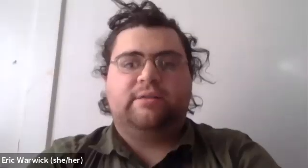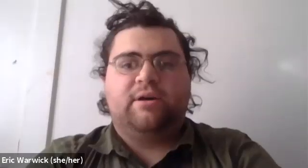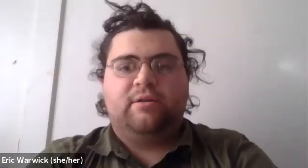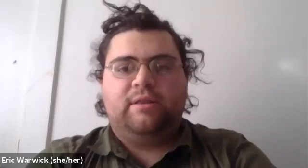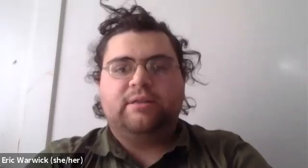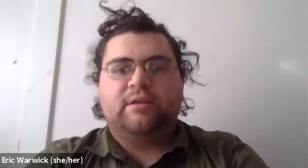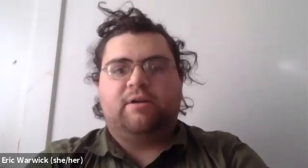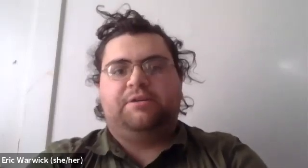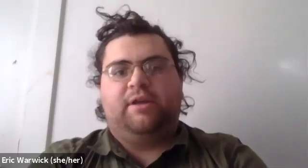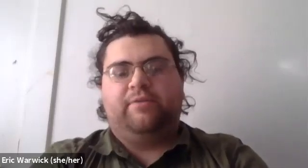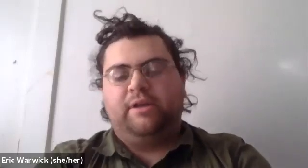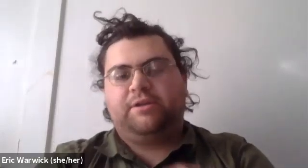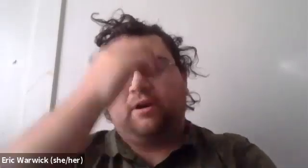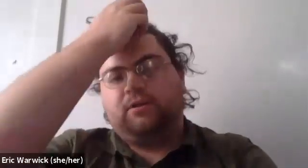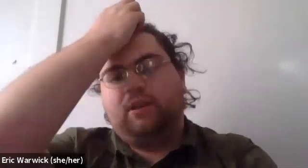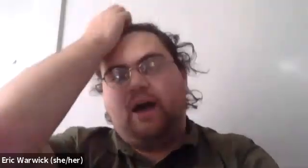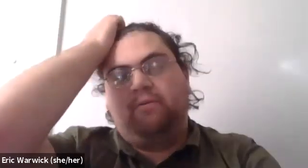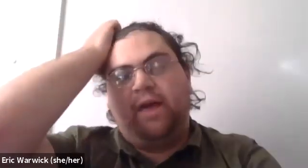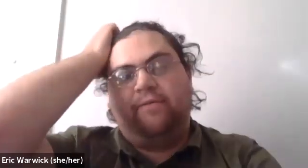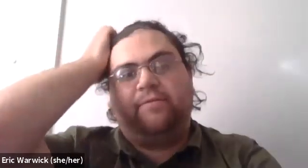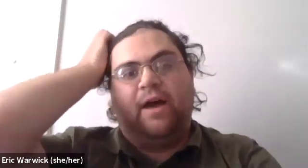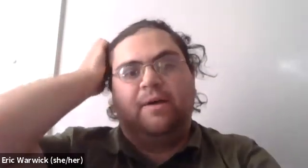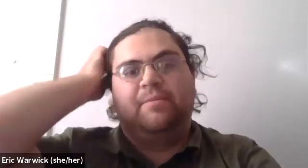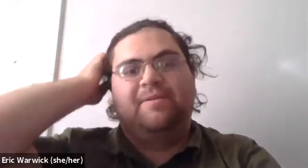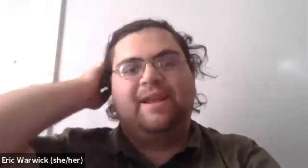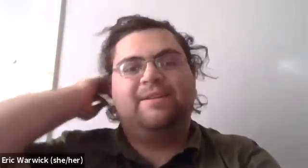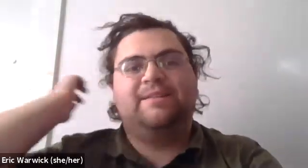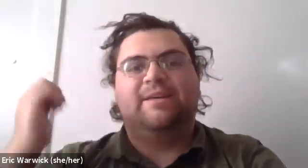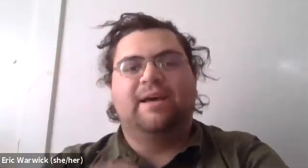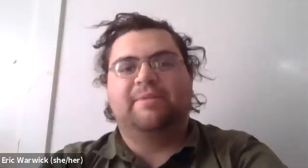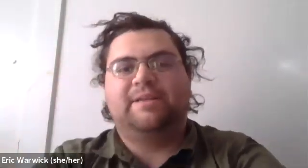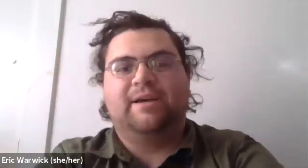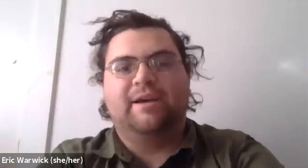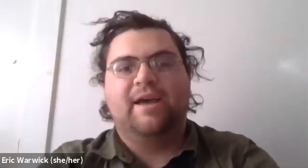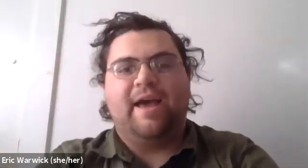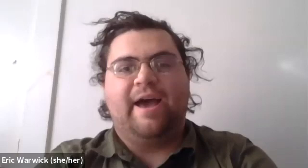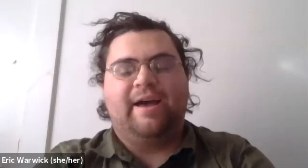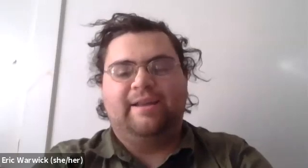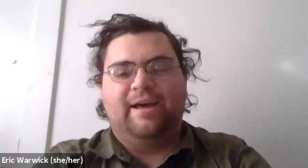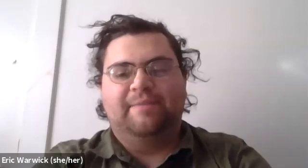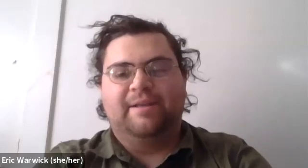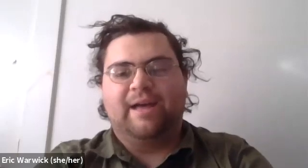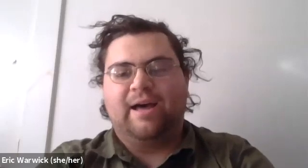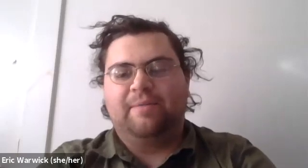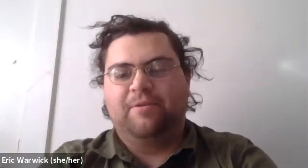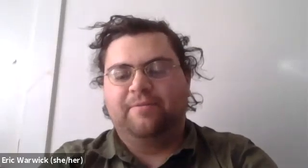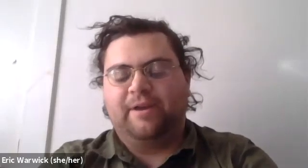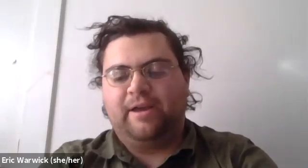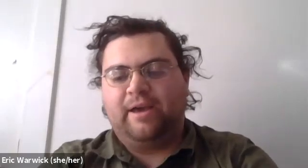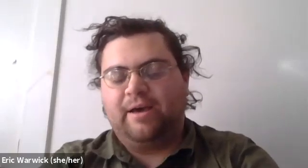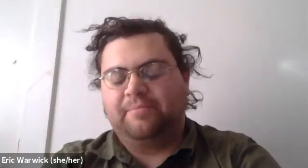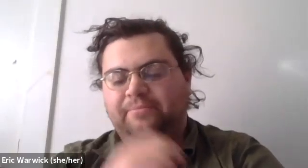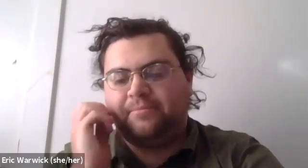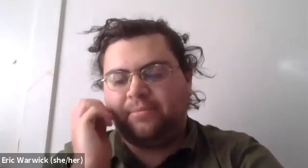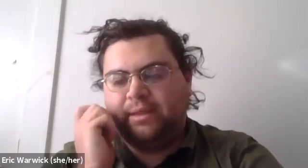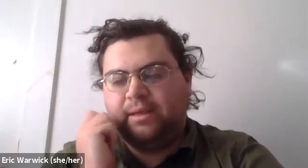Yeah, so this is a question I really struggled a lot with. When I was much younger, I had a lot more